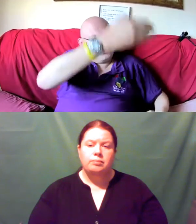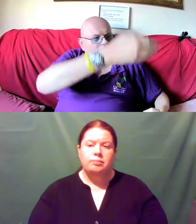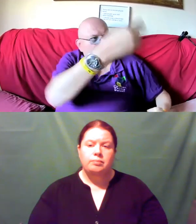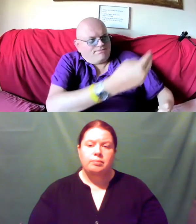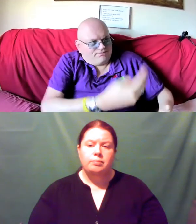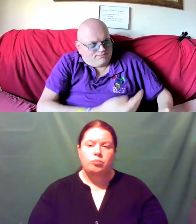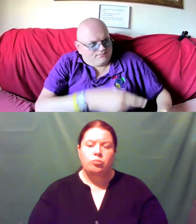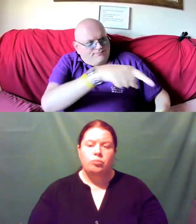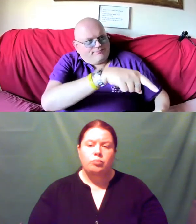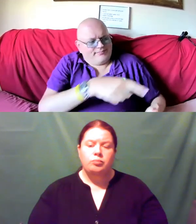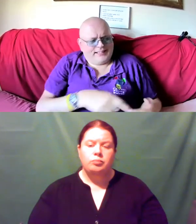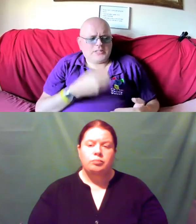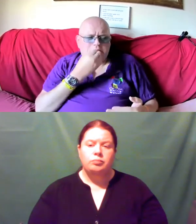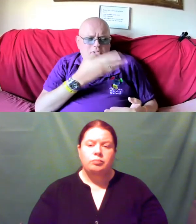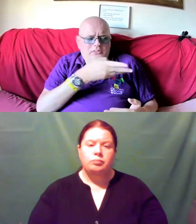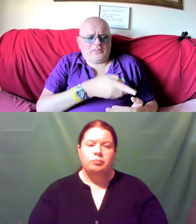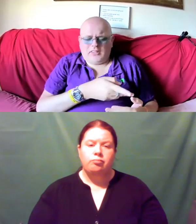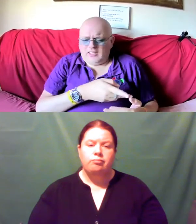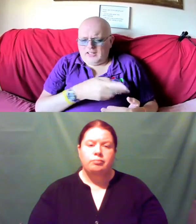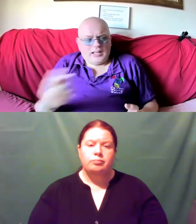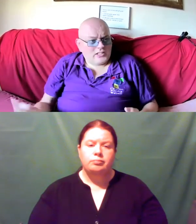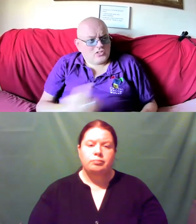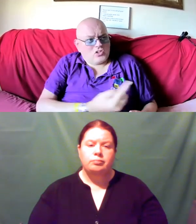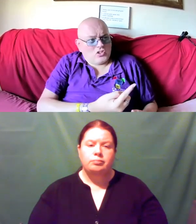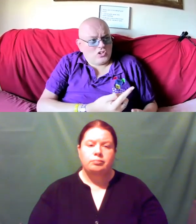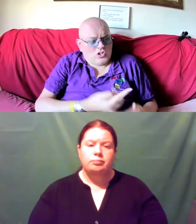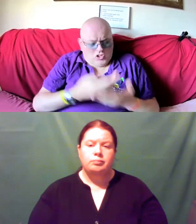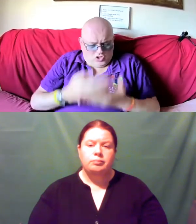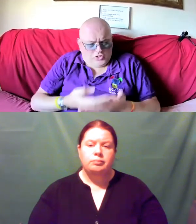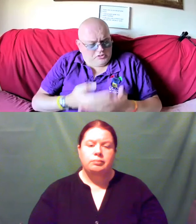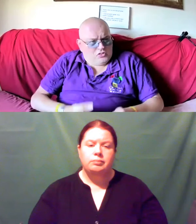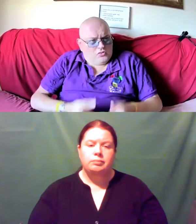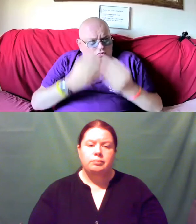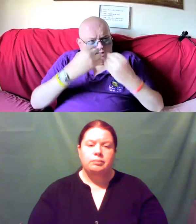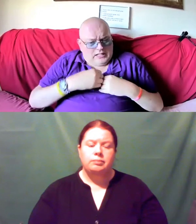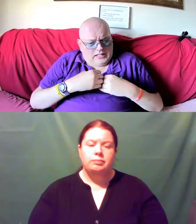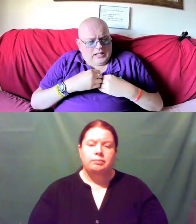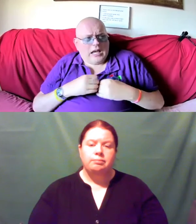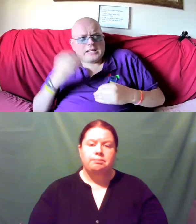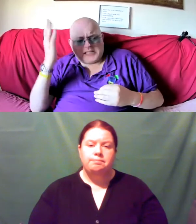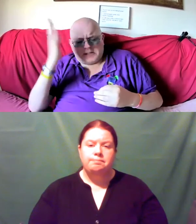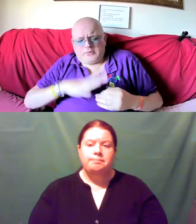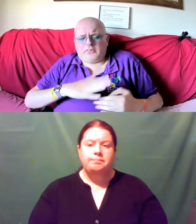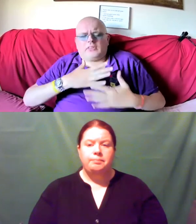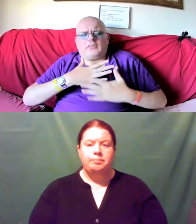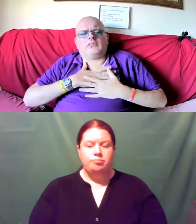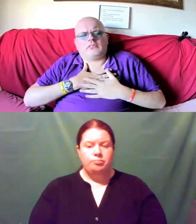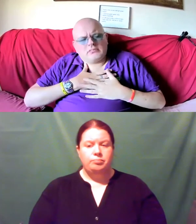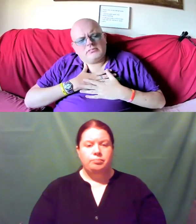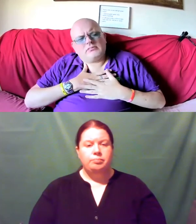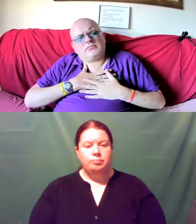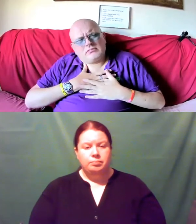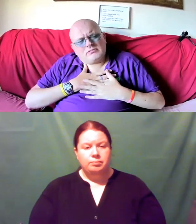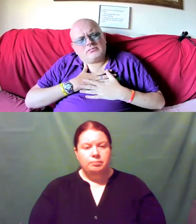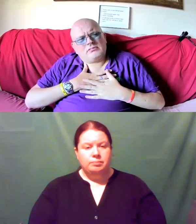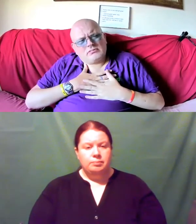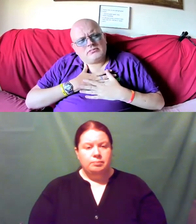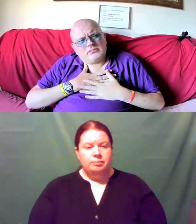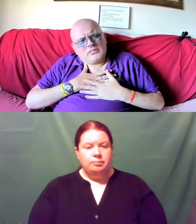Liverpool. And he has come and received communion and been really moved by the experience. So, I mean, we're